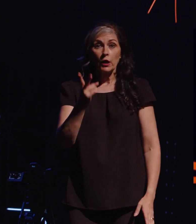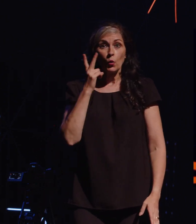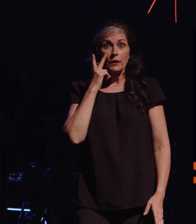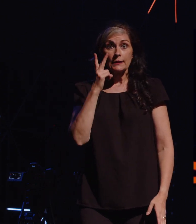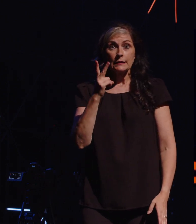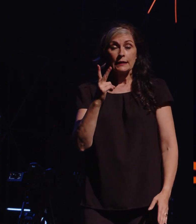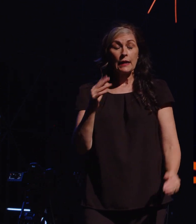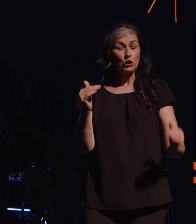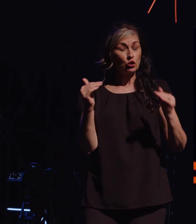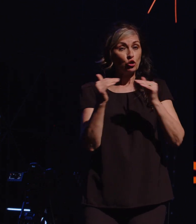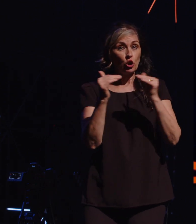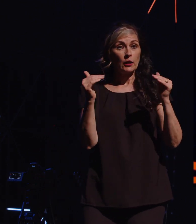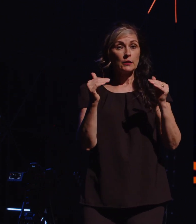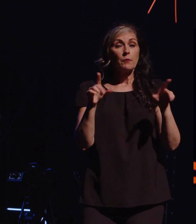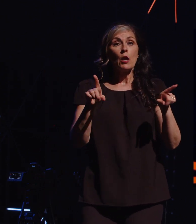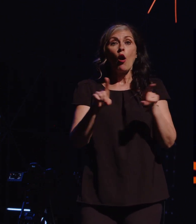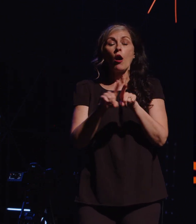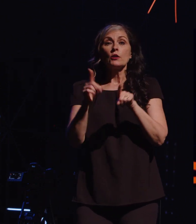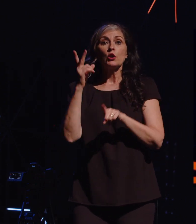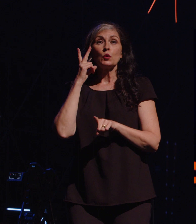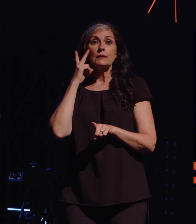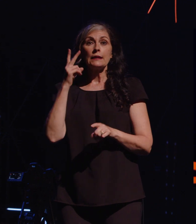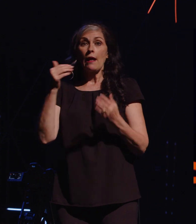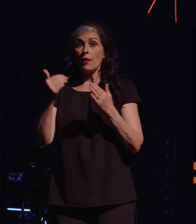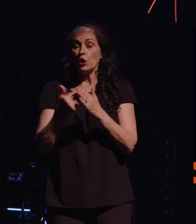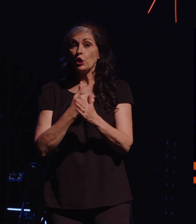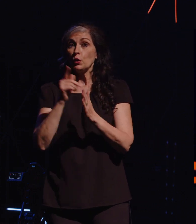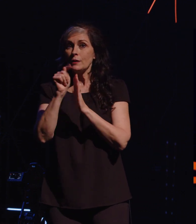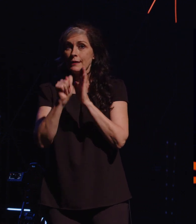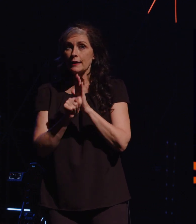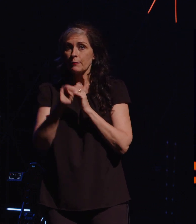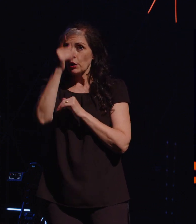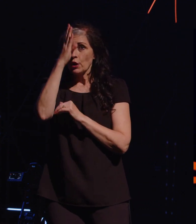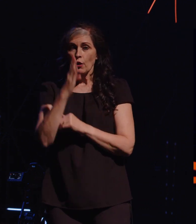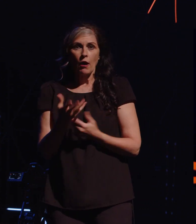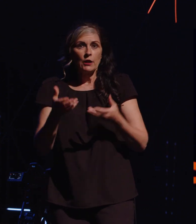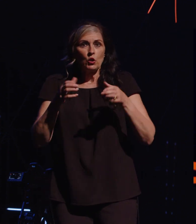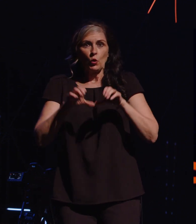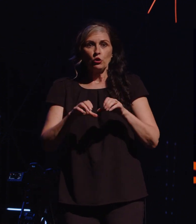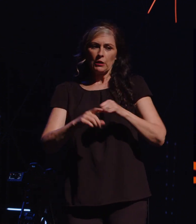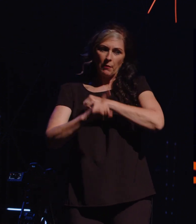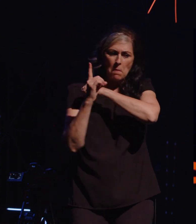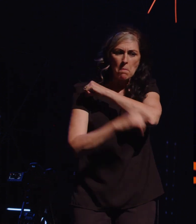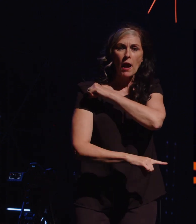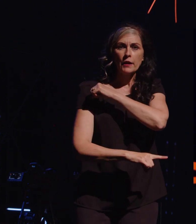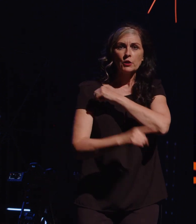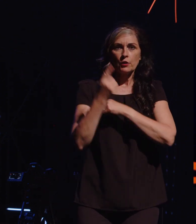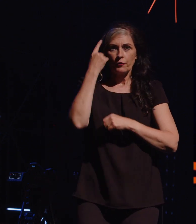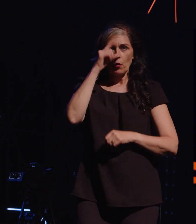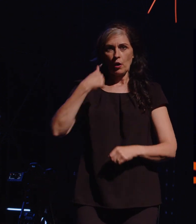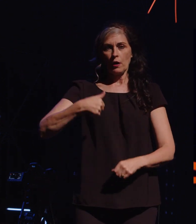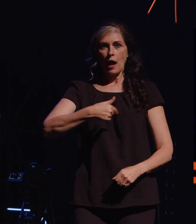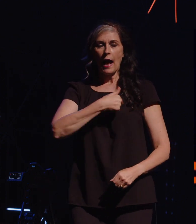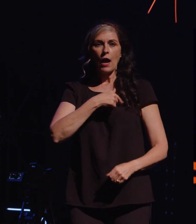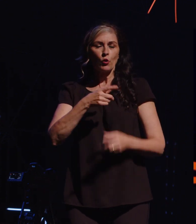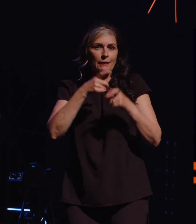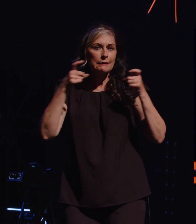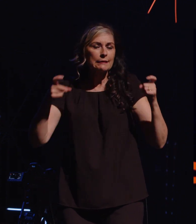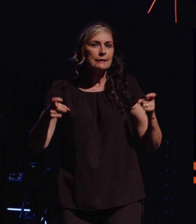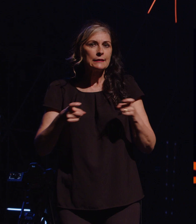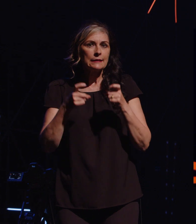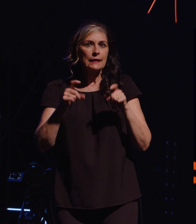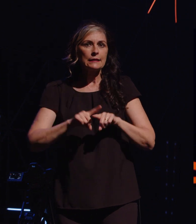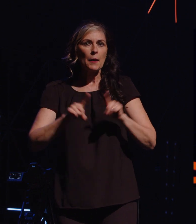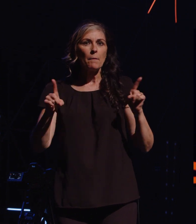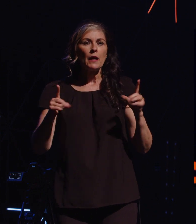it's just. And yet we also see in the New Testament that God just doesn't want us to be punished for our sins, but he